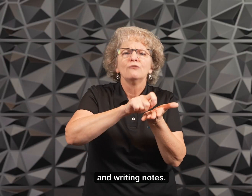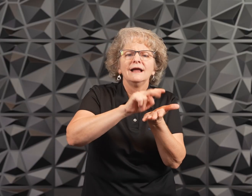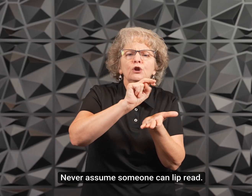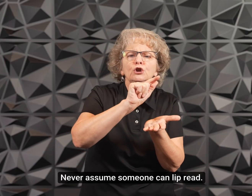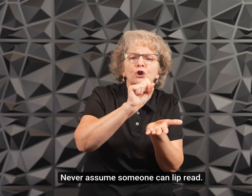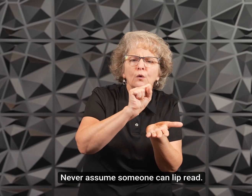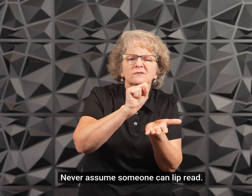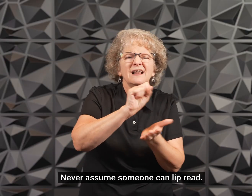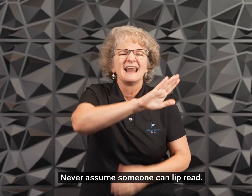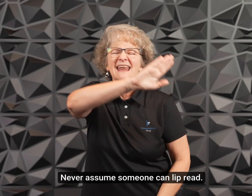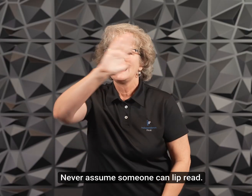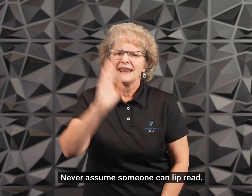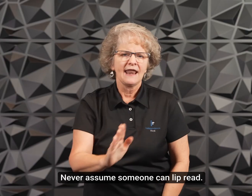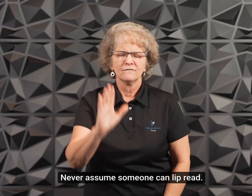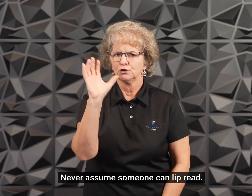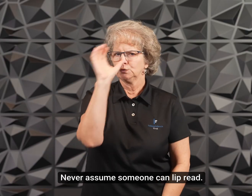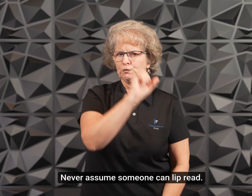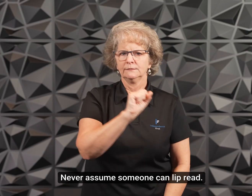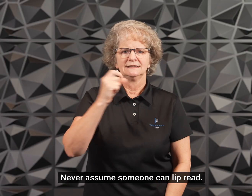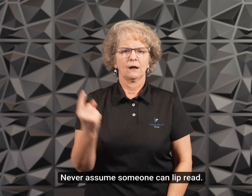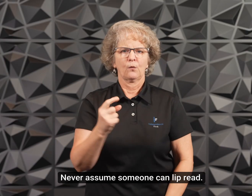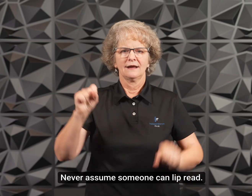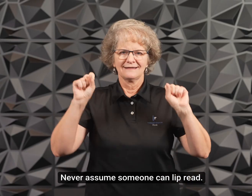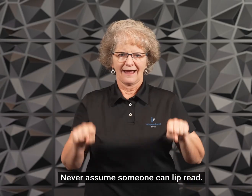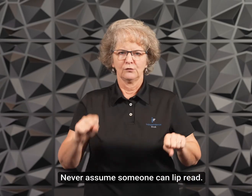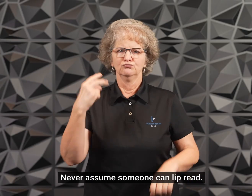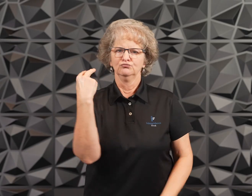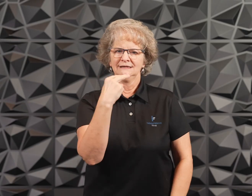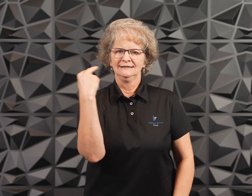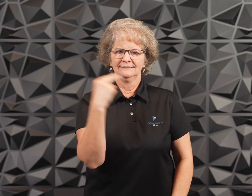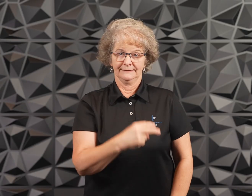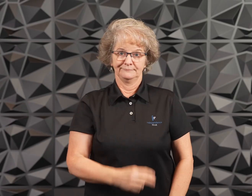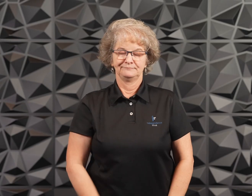writing notes. Never assume someone can lip read.